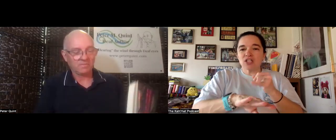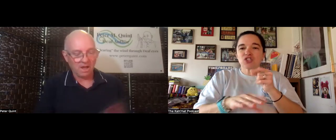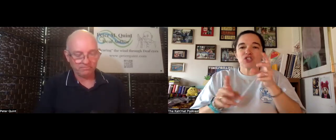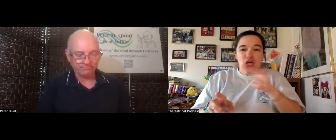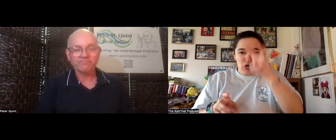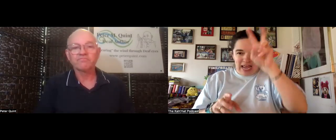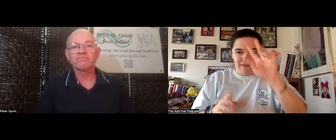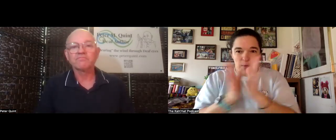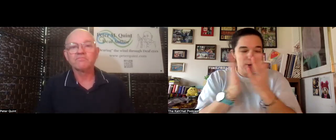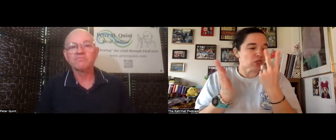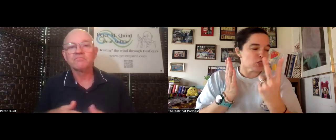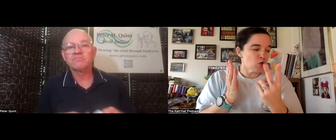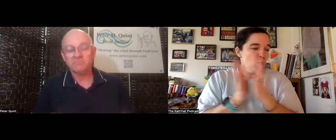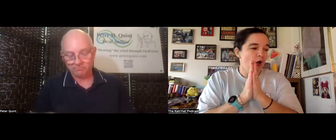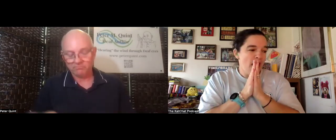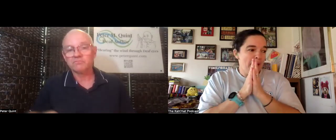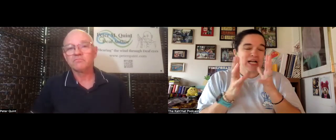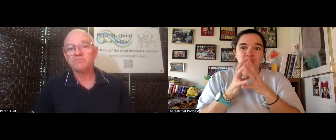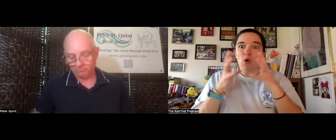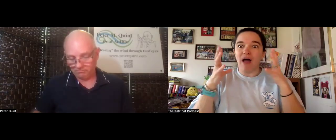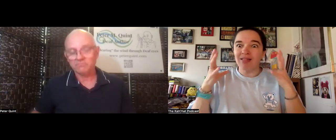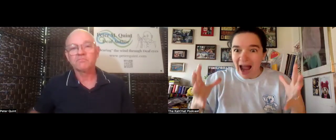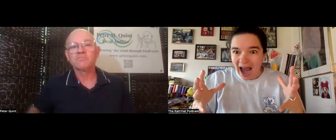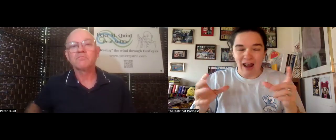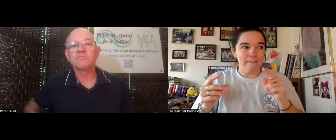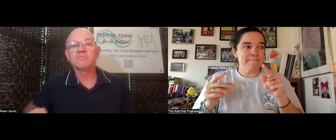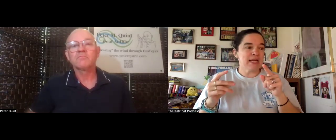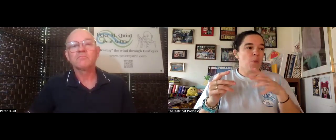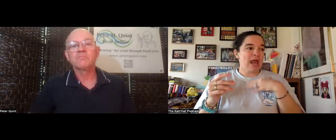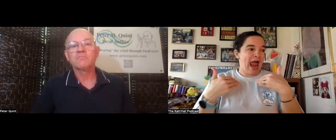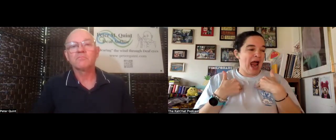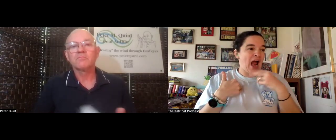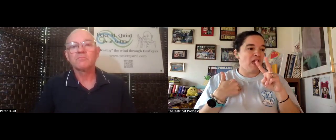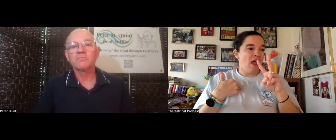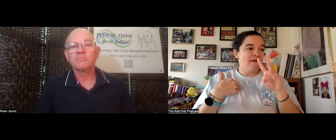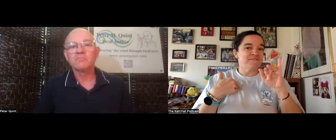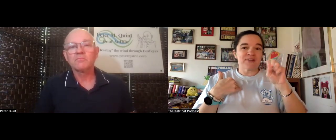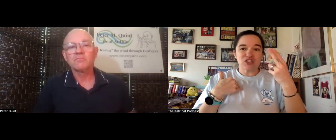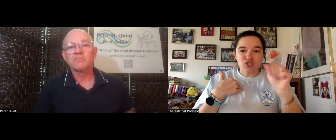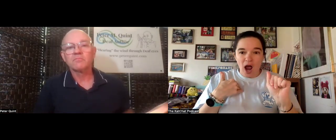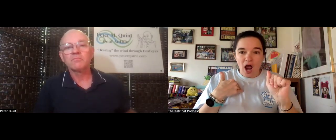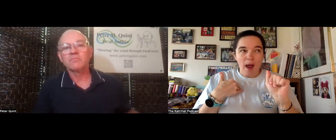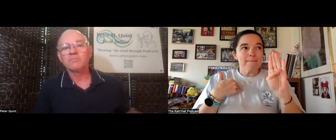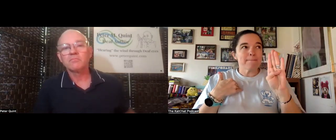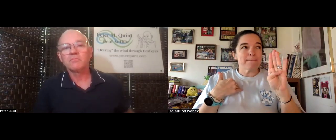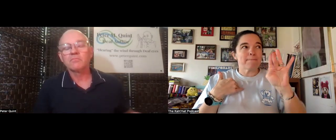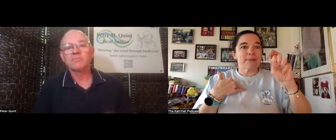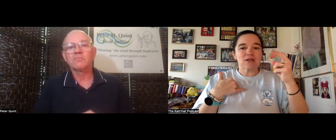did the yeah. journey for book two because there was a lot. I mean, we had